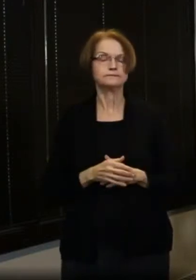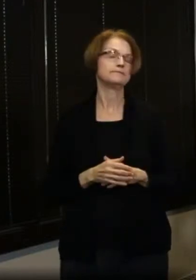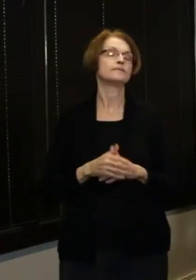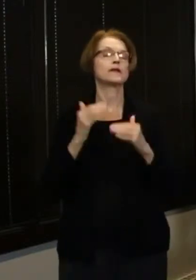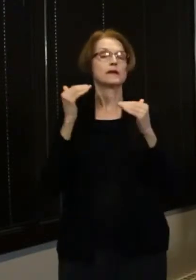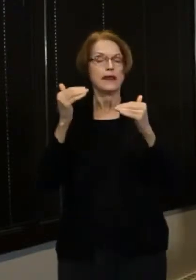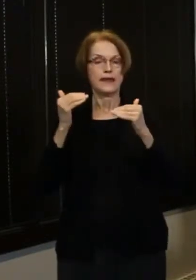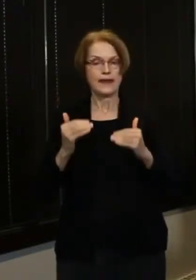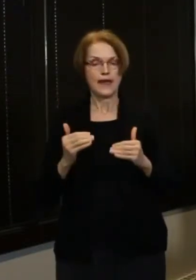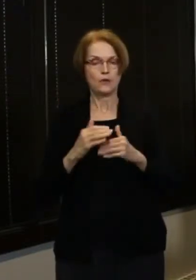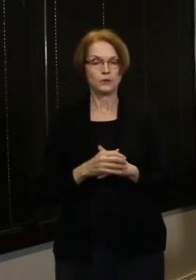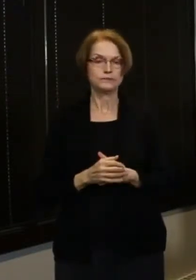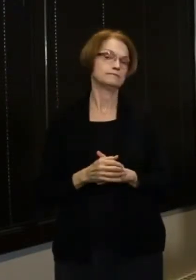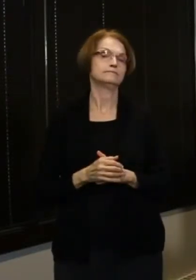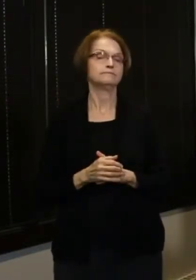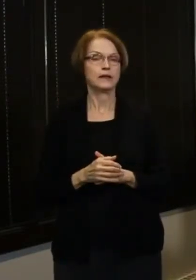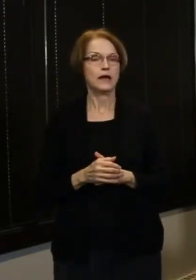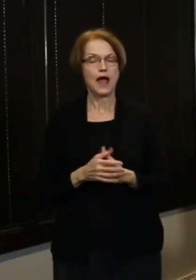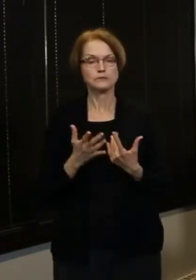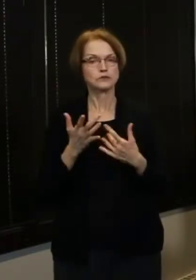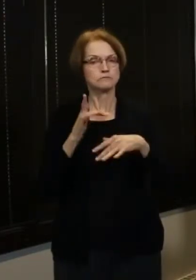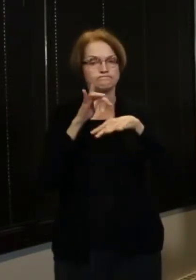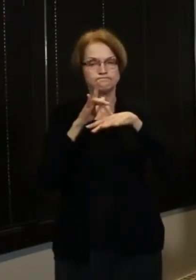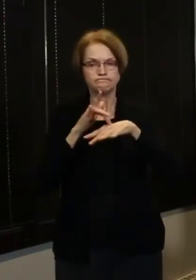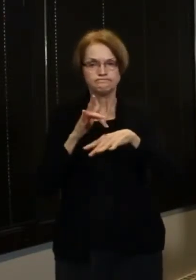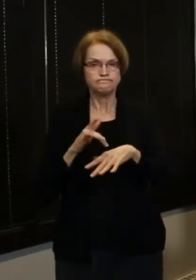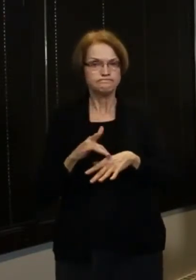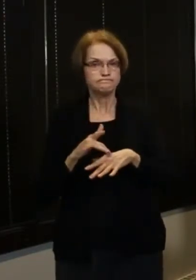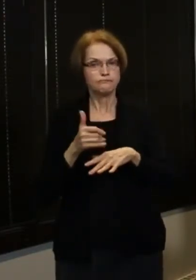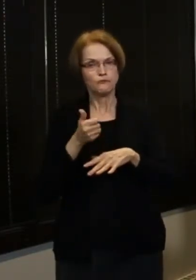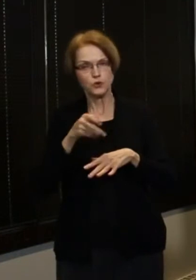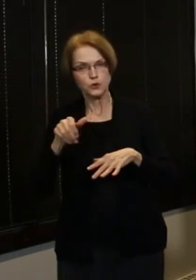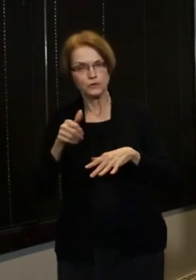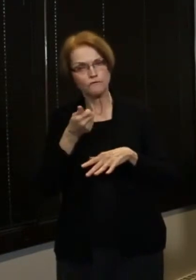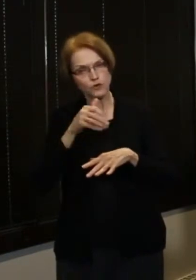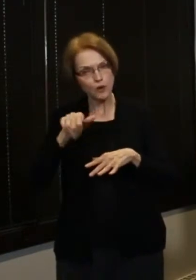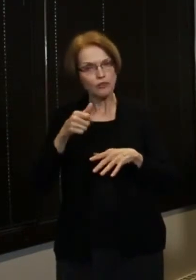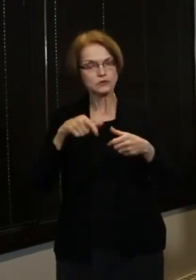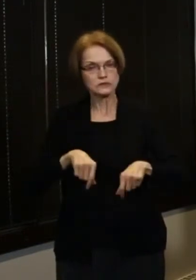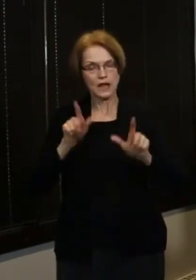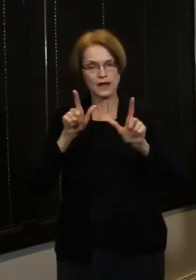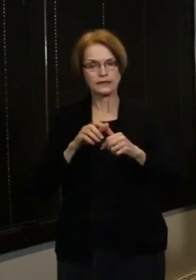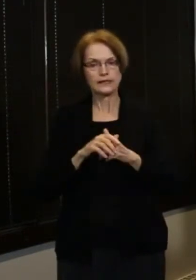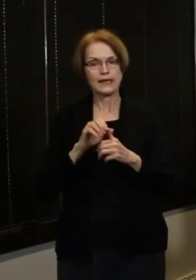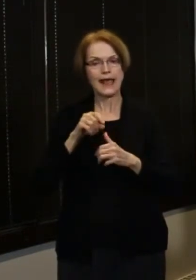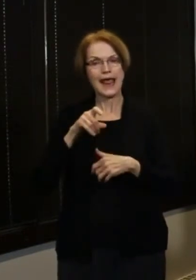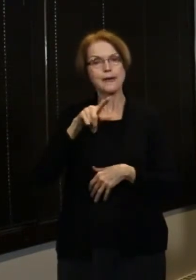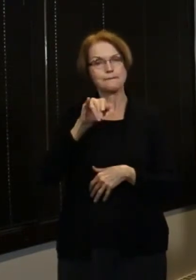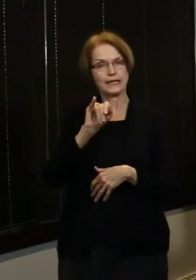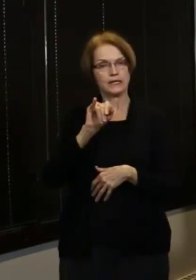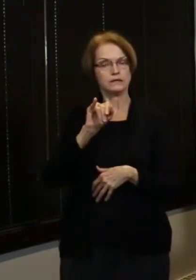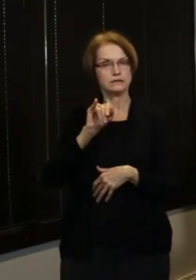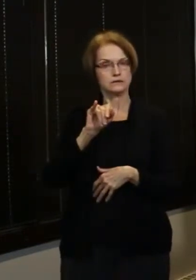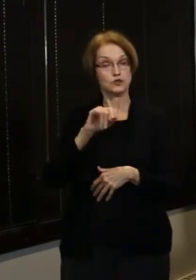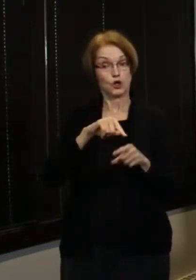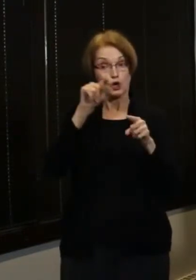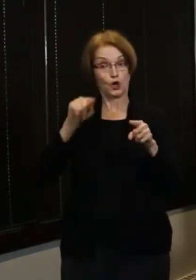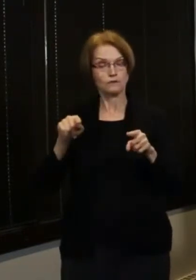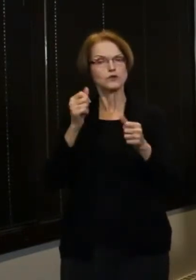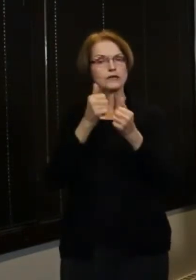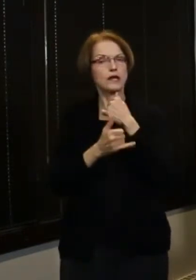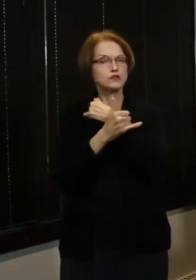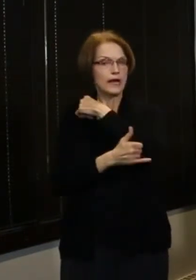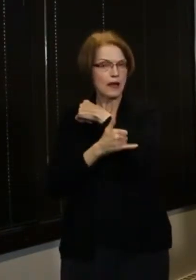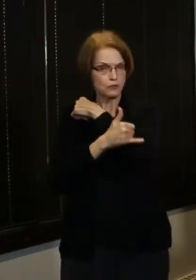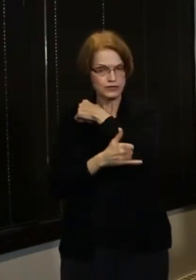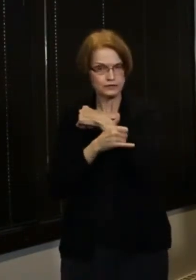Moving on from there, I'm just going to go briefly through a couple of the other modeling slides. So this is our Epicurves by county. And they